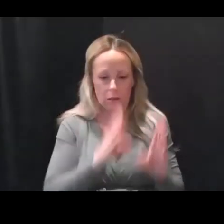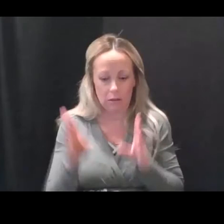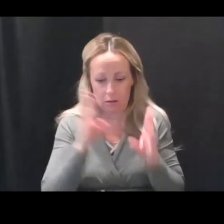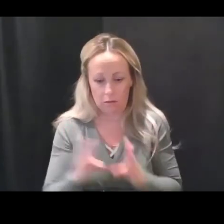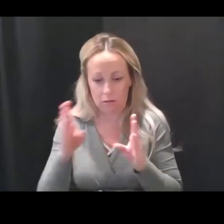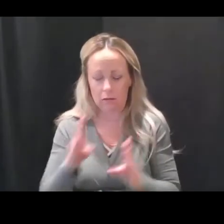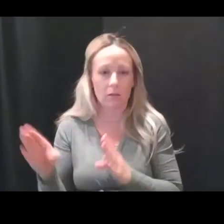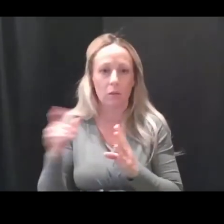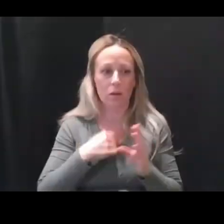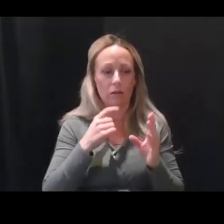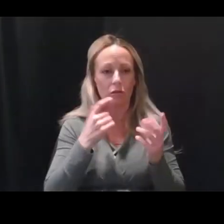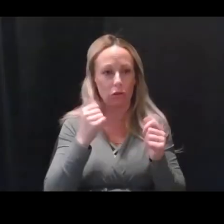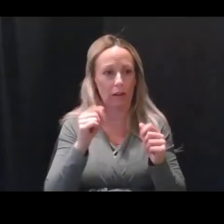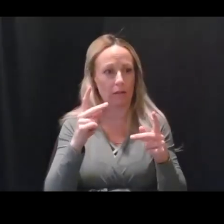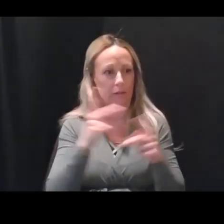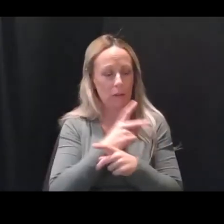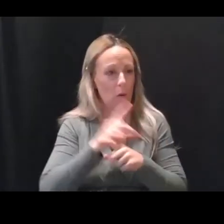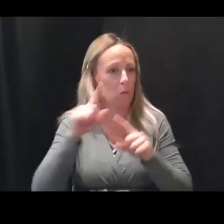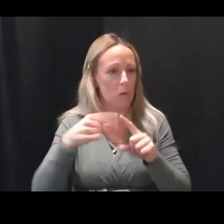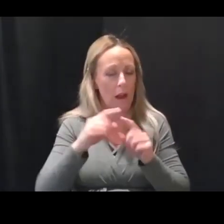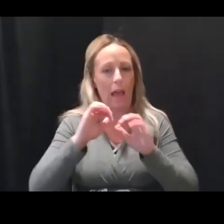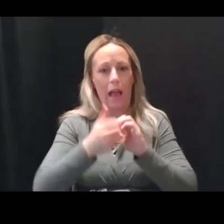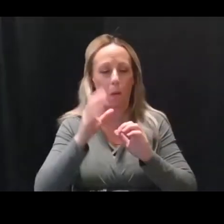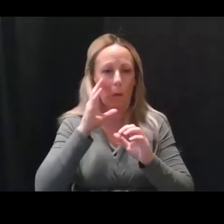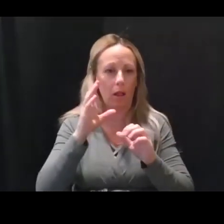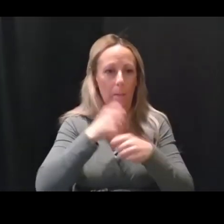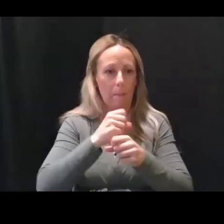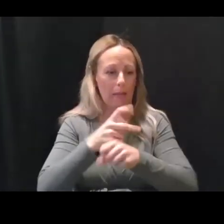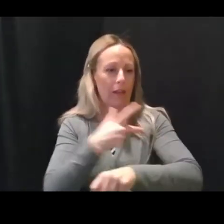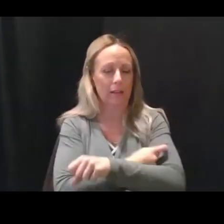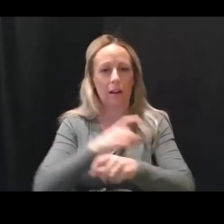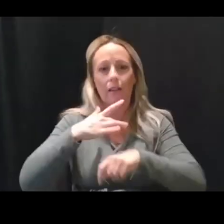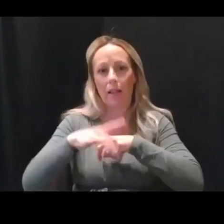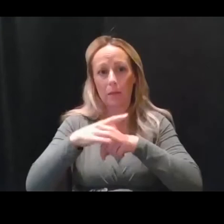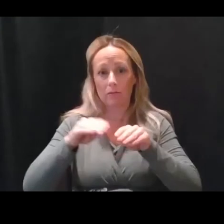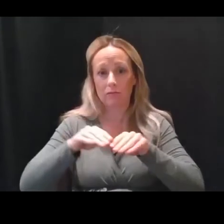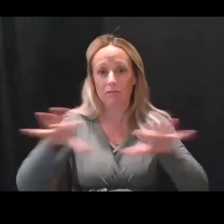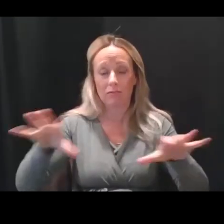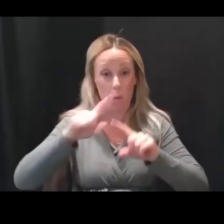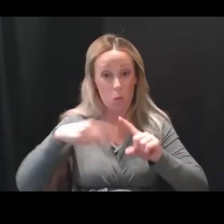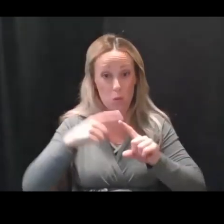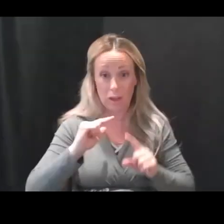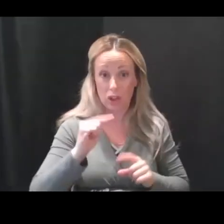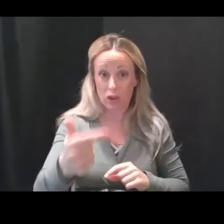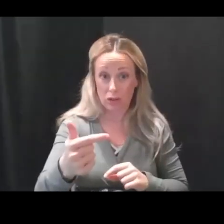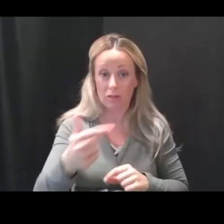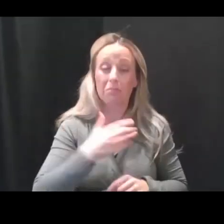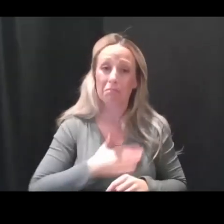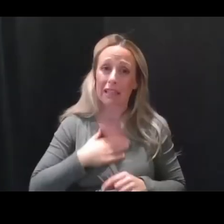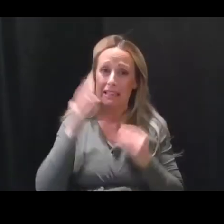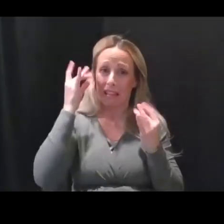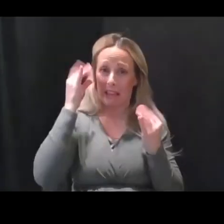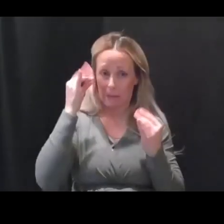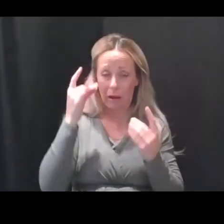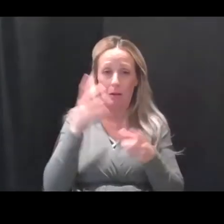we will make vaccine available to everyone in our community. When your turn comes, please consider getting the COVID-19